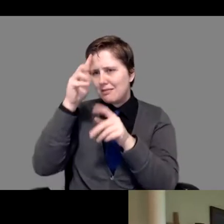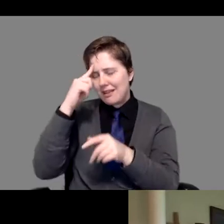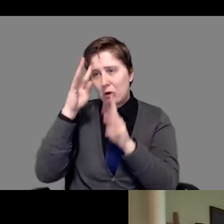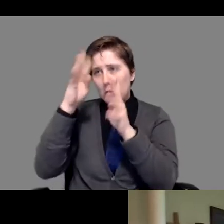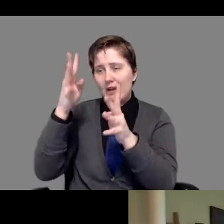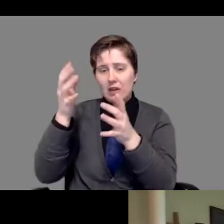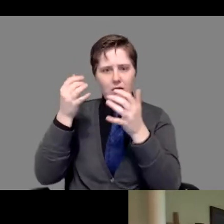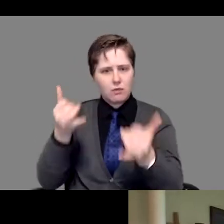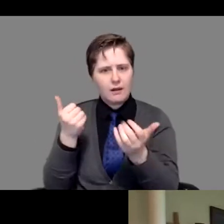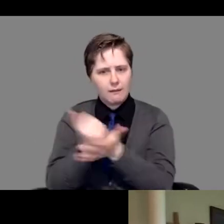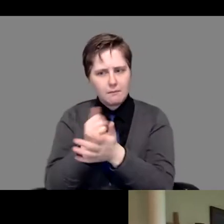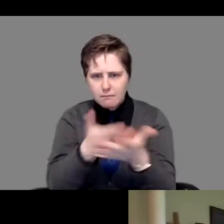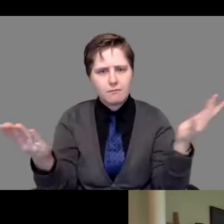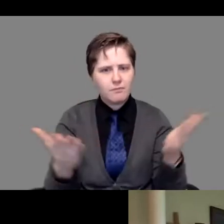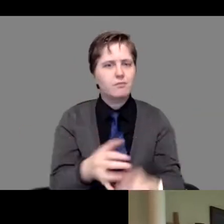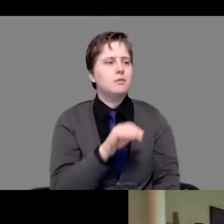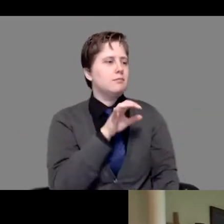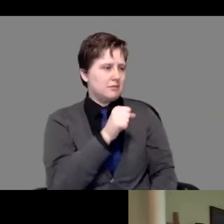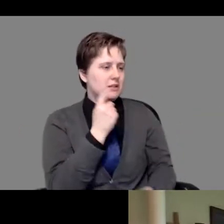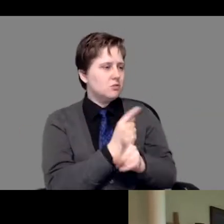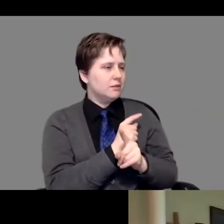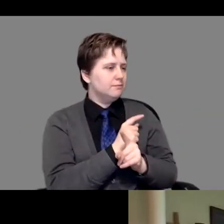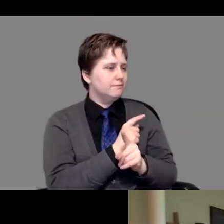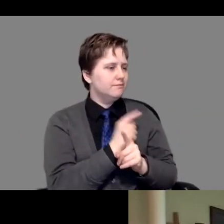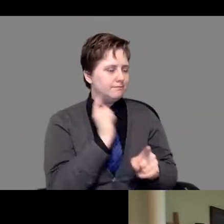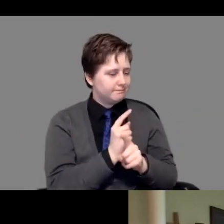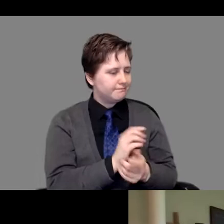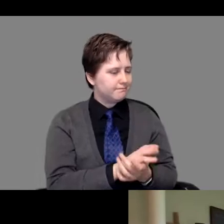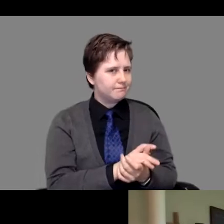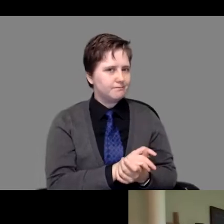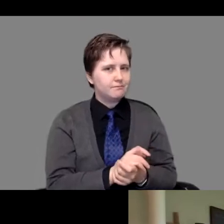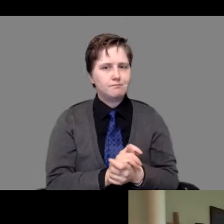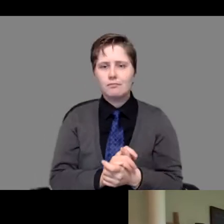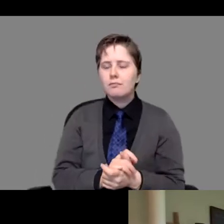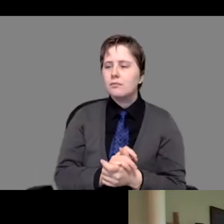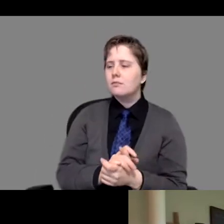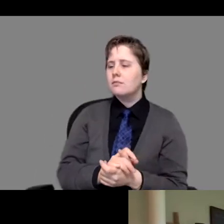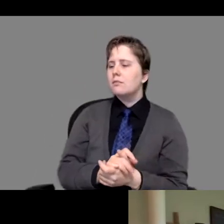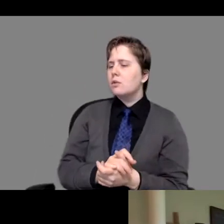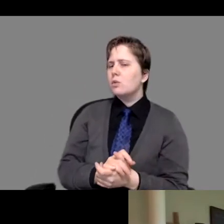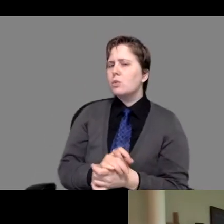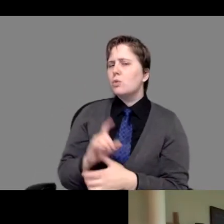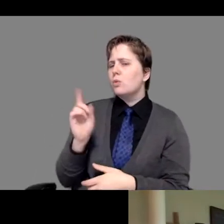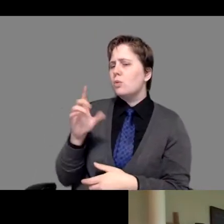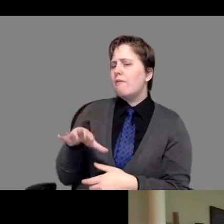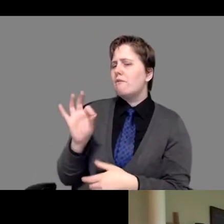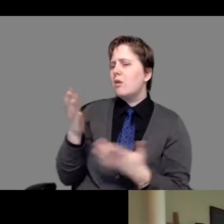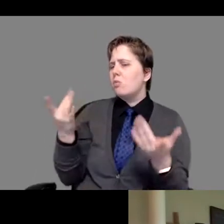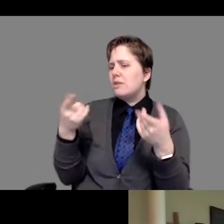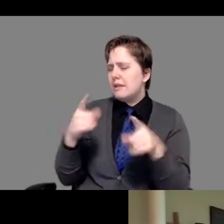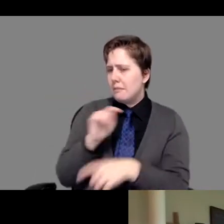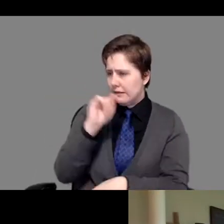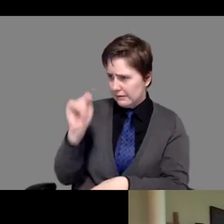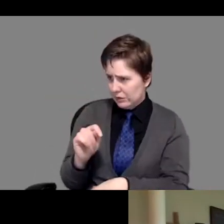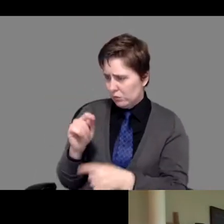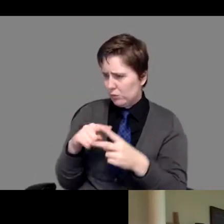like this. That's right. That's right. Yeah. All right, so where can you find what's going on in Toledo